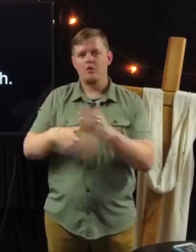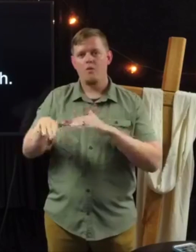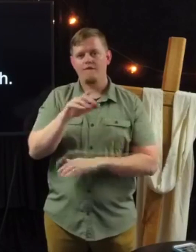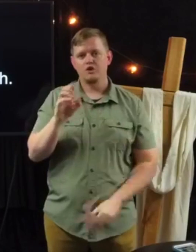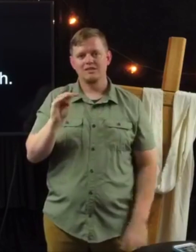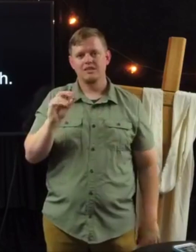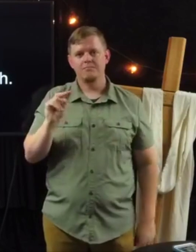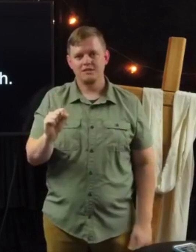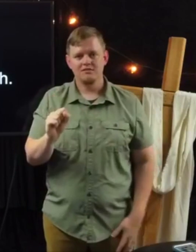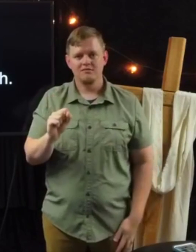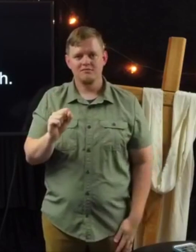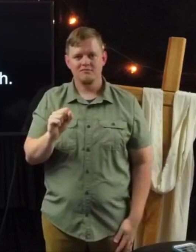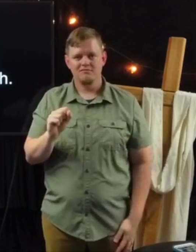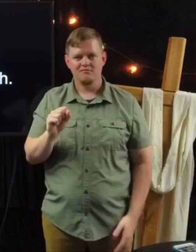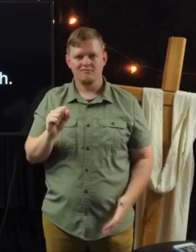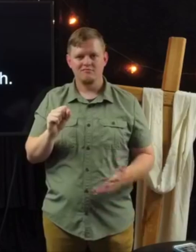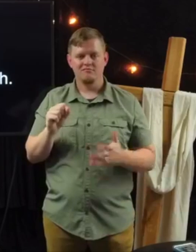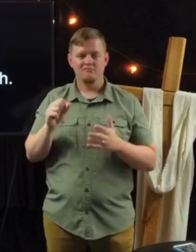Really, Jesus has authority over demons.